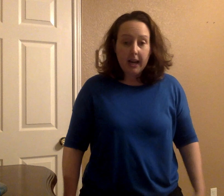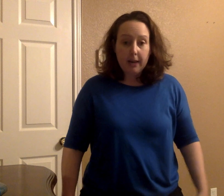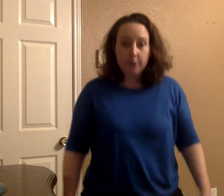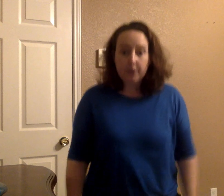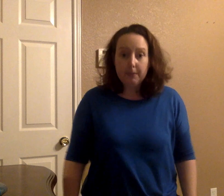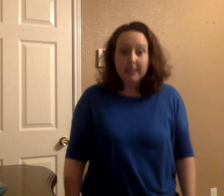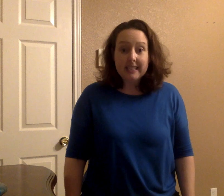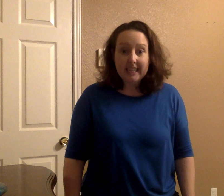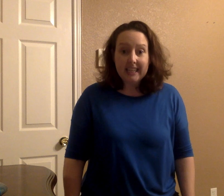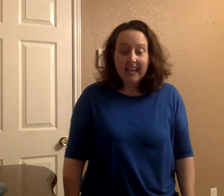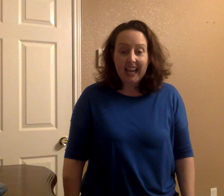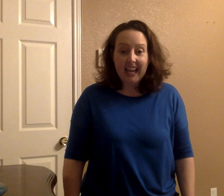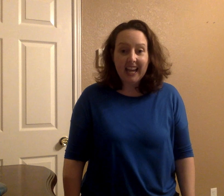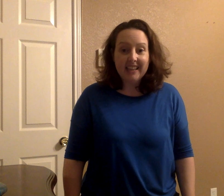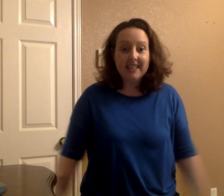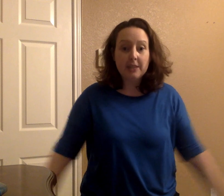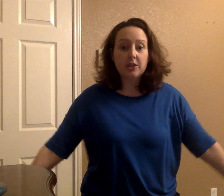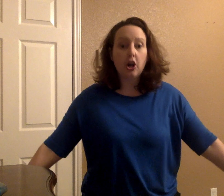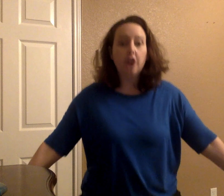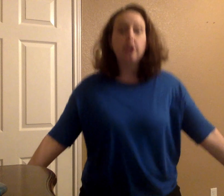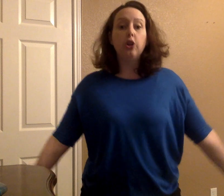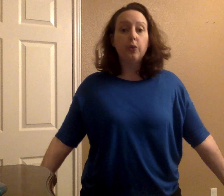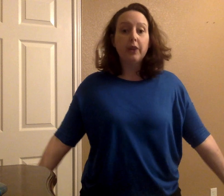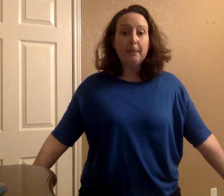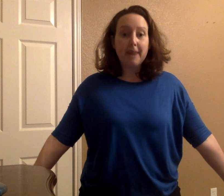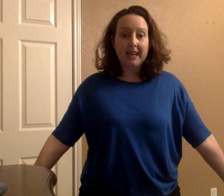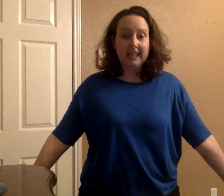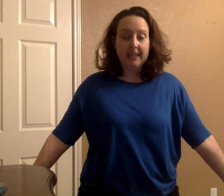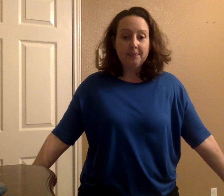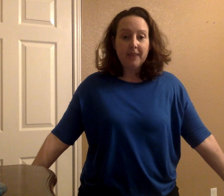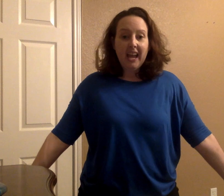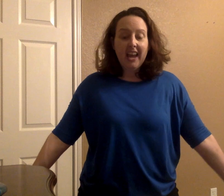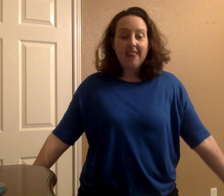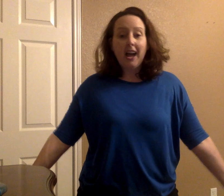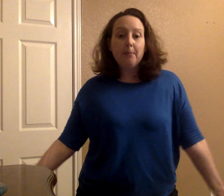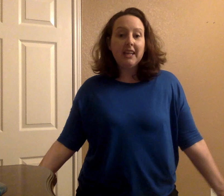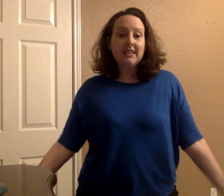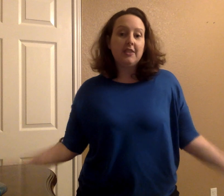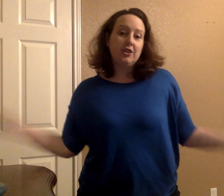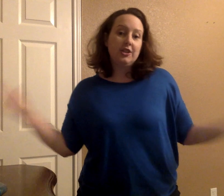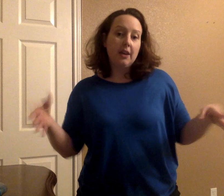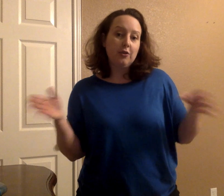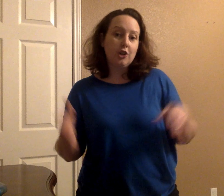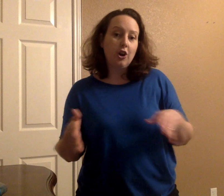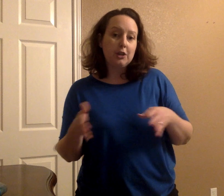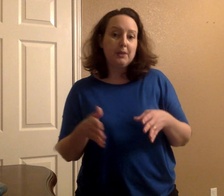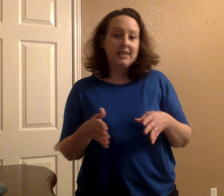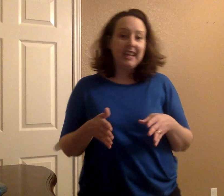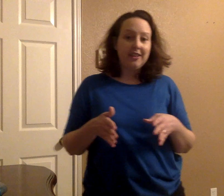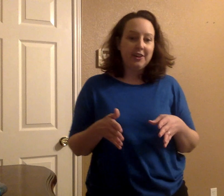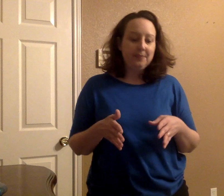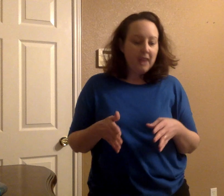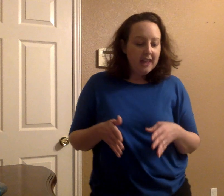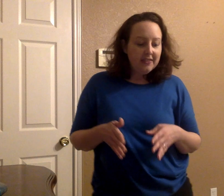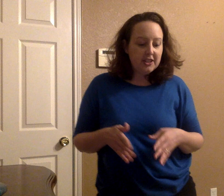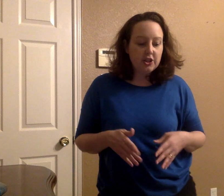Brentwood Benson. And this one's called the Gloria Medley, and that means that there's several songs put together. This is